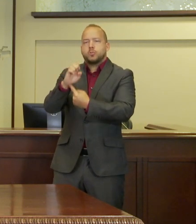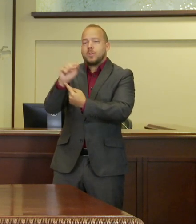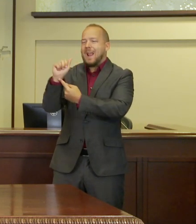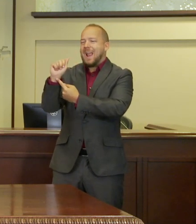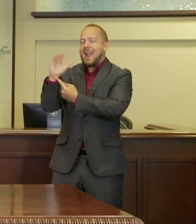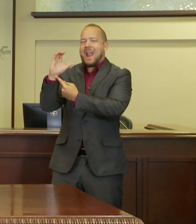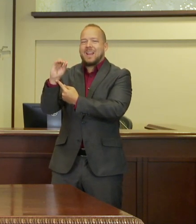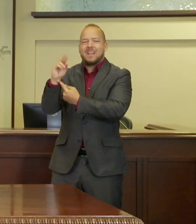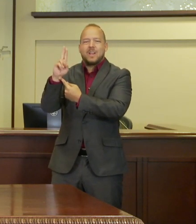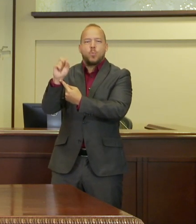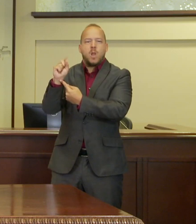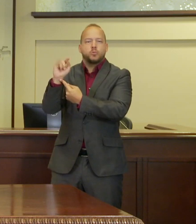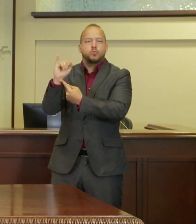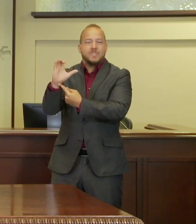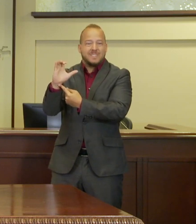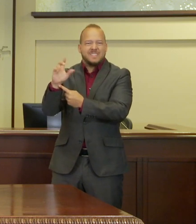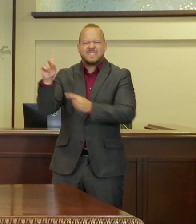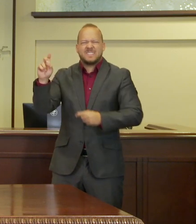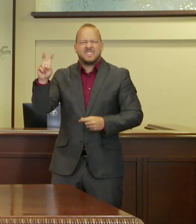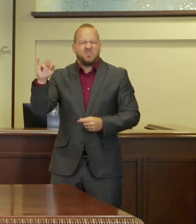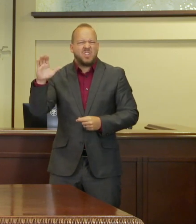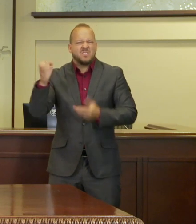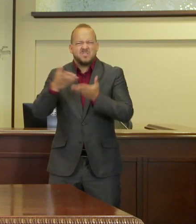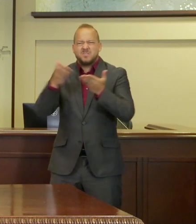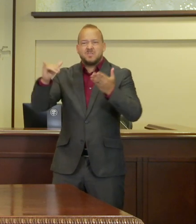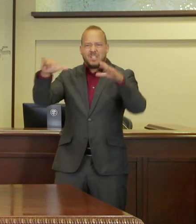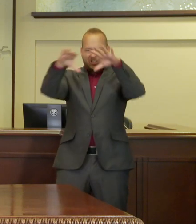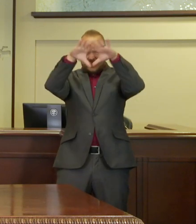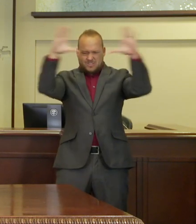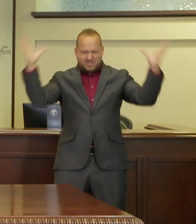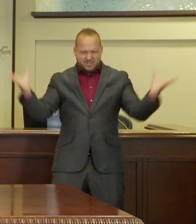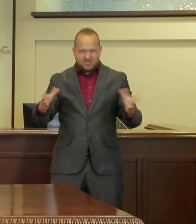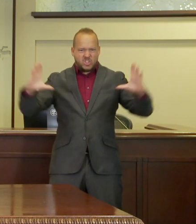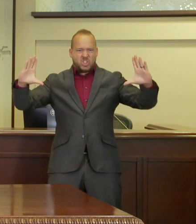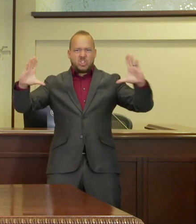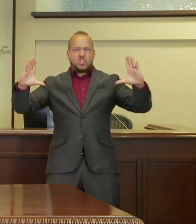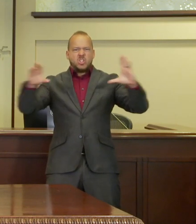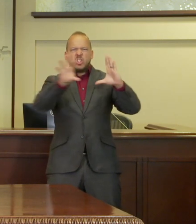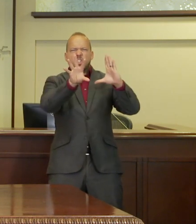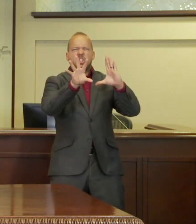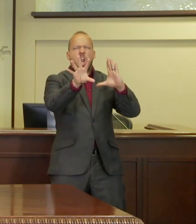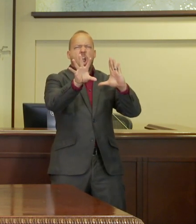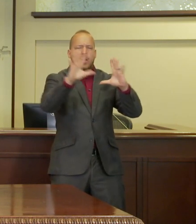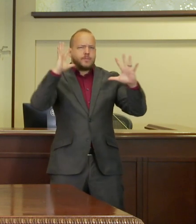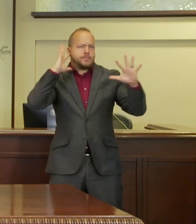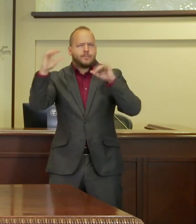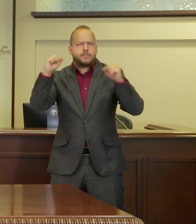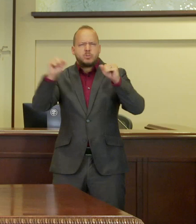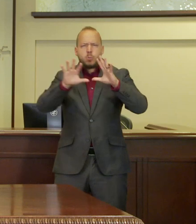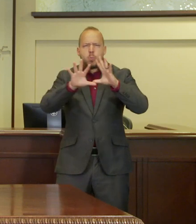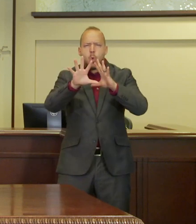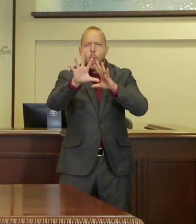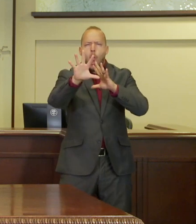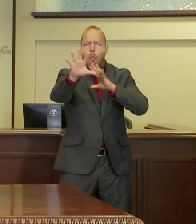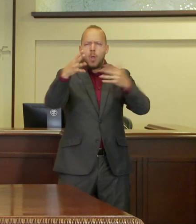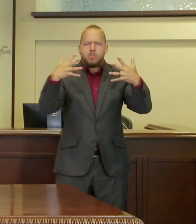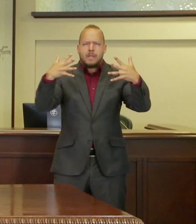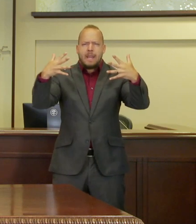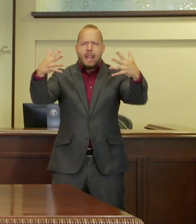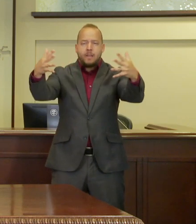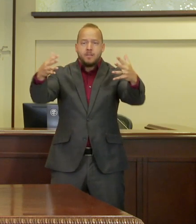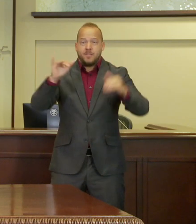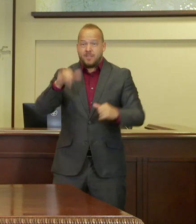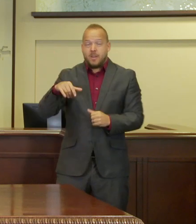that, so I just want to address that right up front. It's the initials of this are LRAD, L-R-A-D,